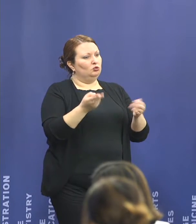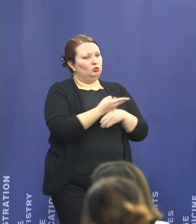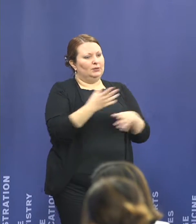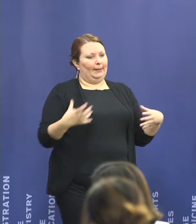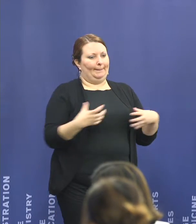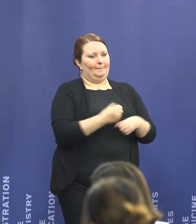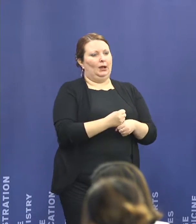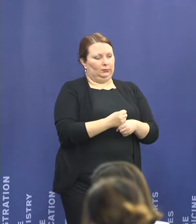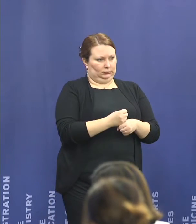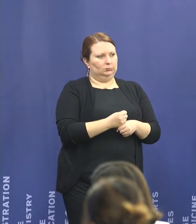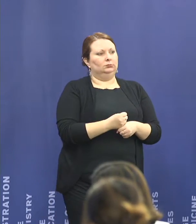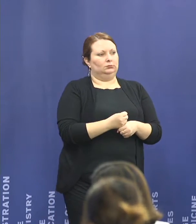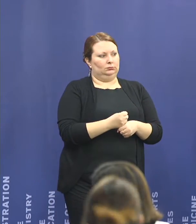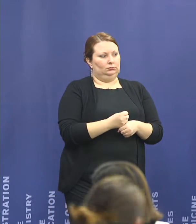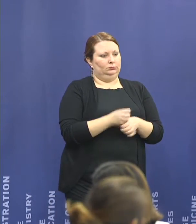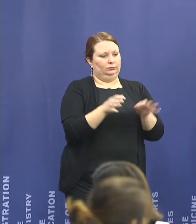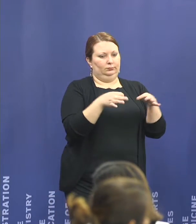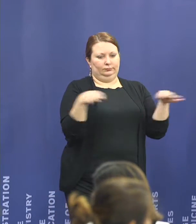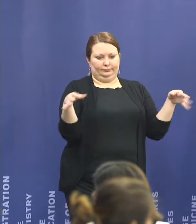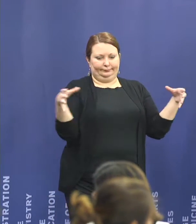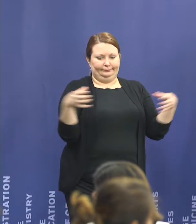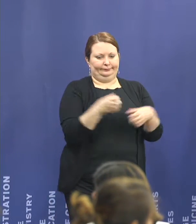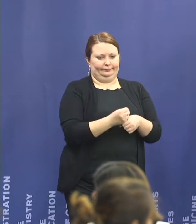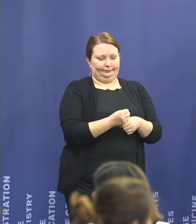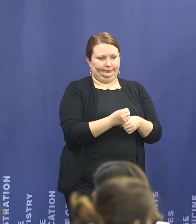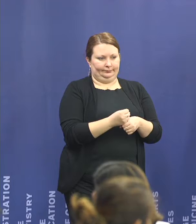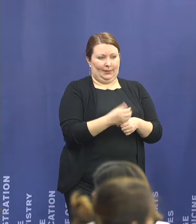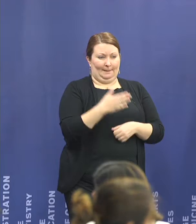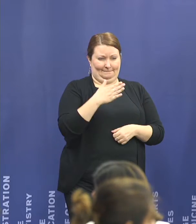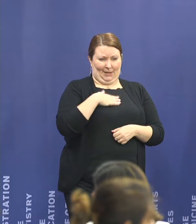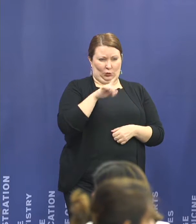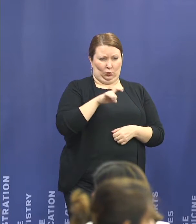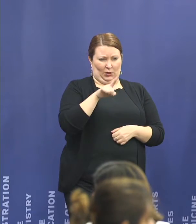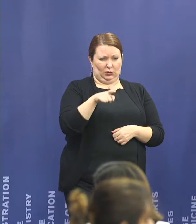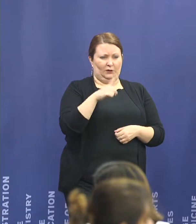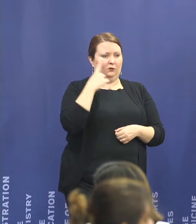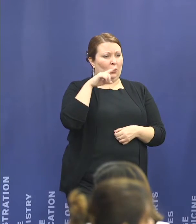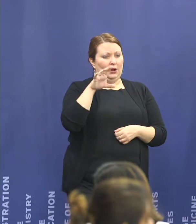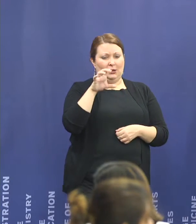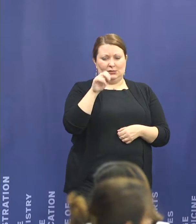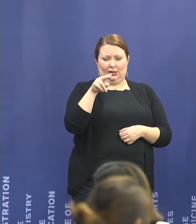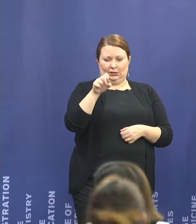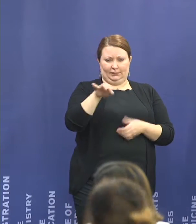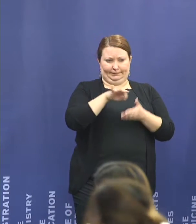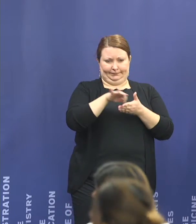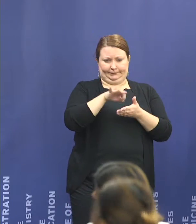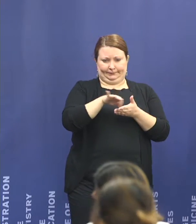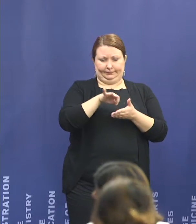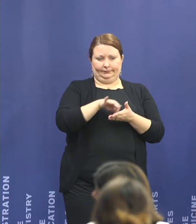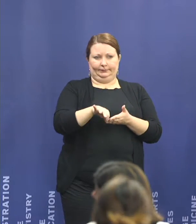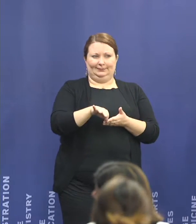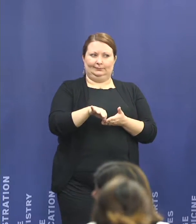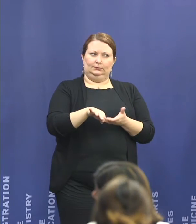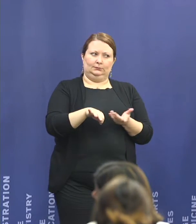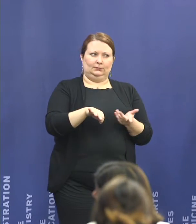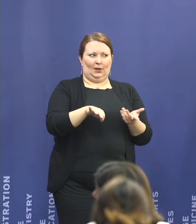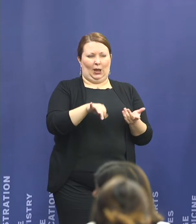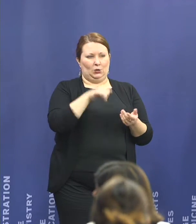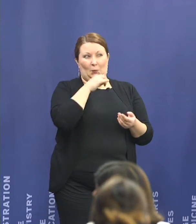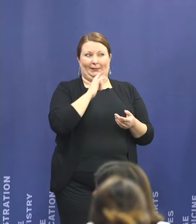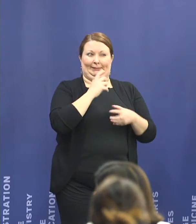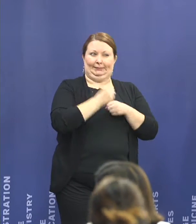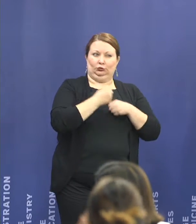combined question. One question I have for the census, and I ask at many venues, but I really don't get much of an answer,